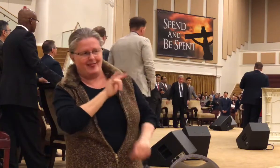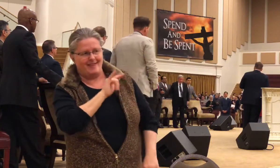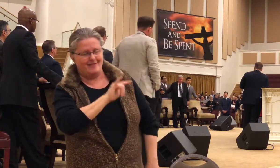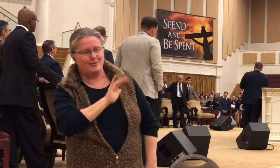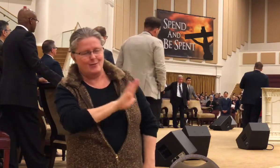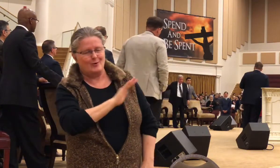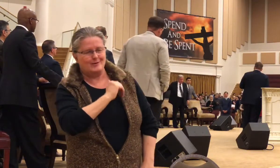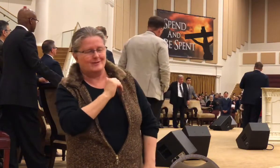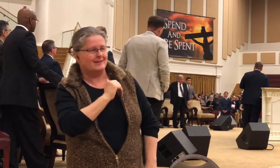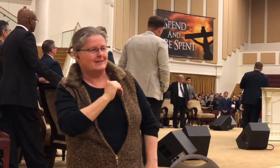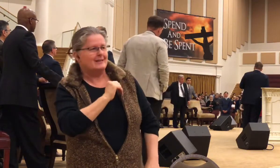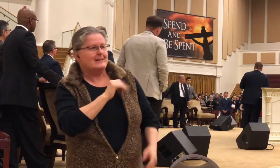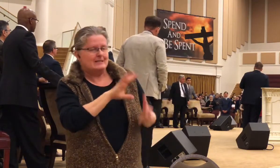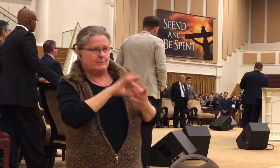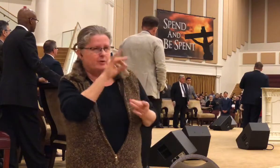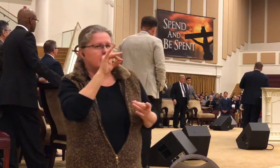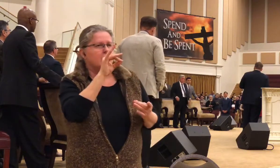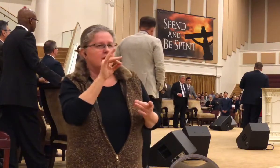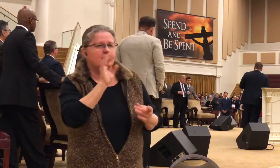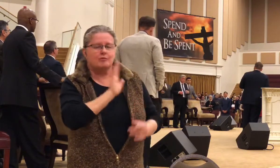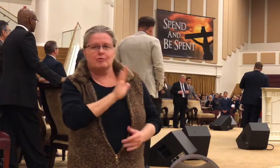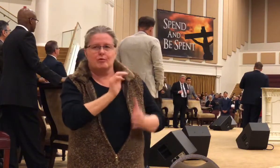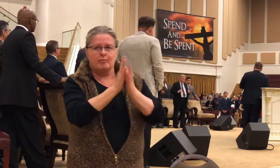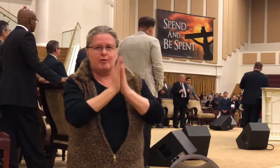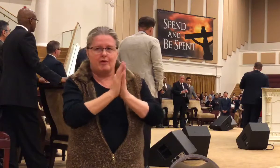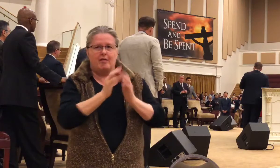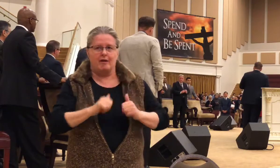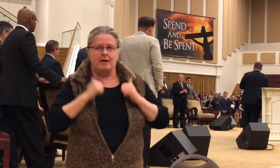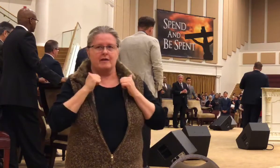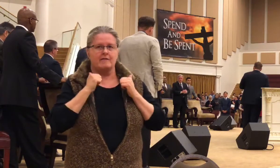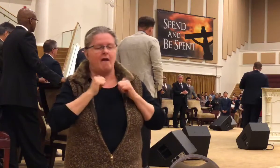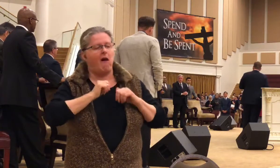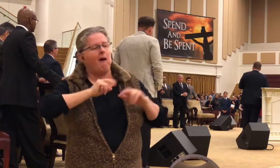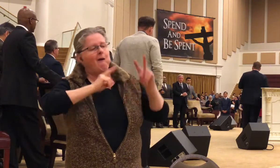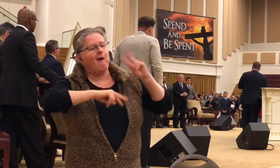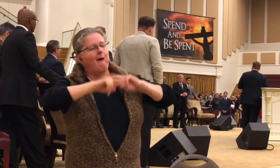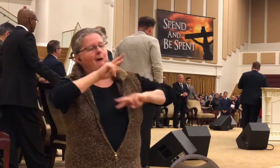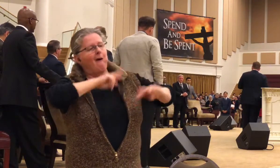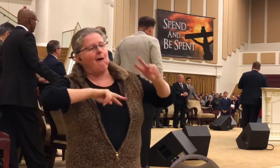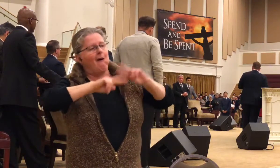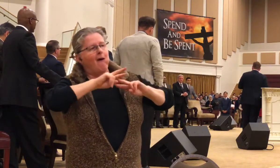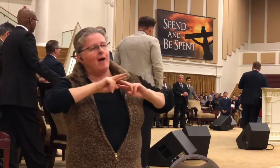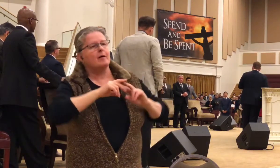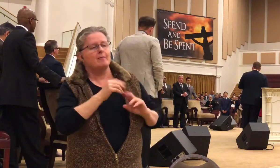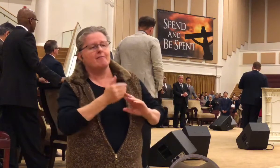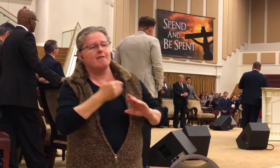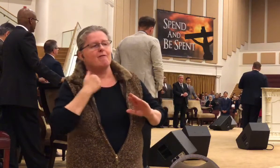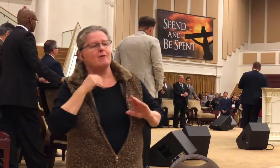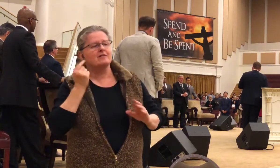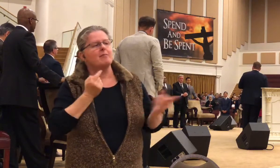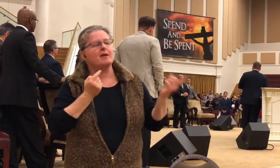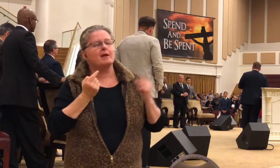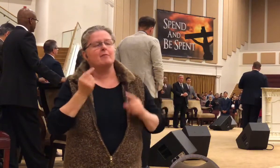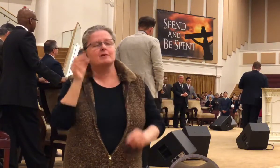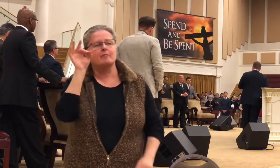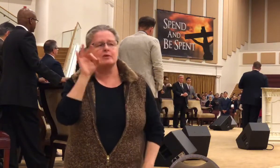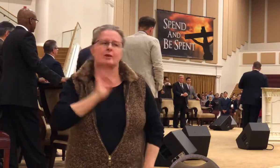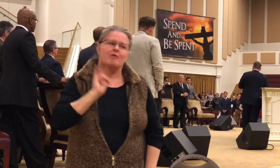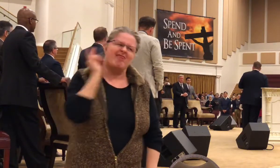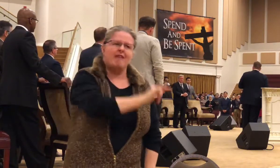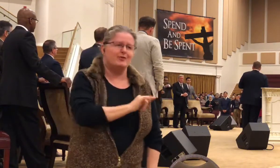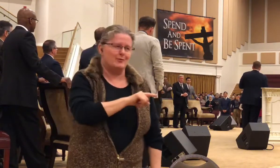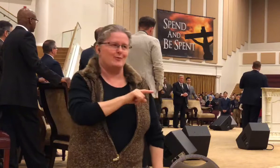love your spirit. You're a man of prayer. I know that. And I investigate. I look before I let anybody in this pulpit. I do my homework. And we love